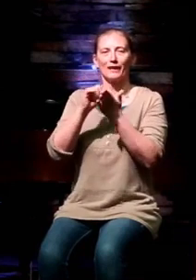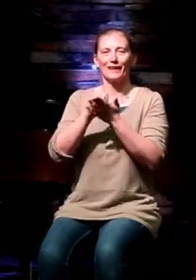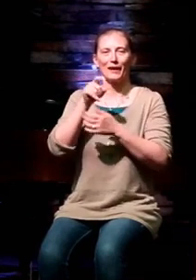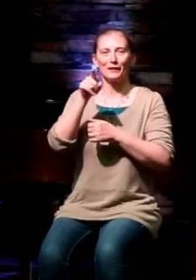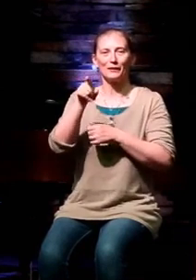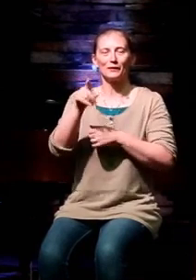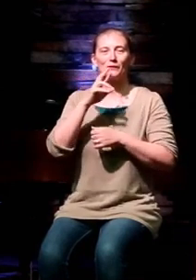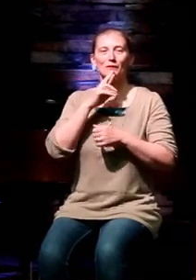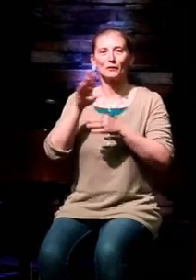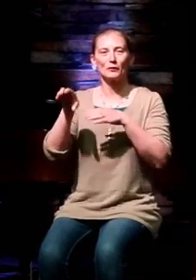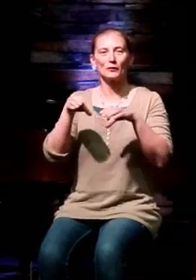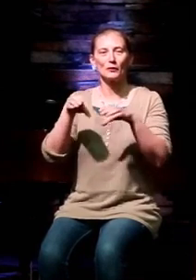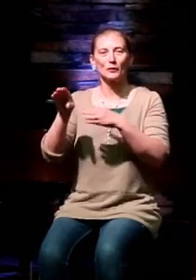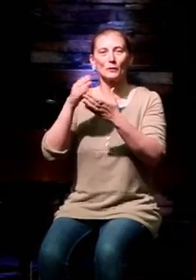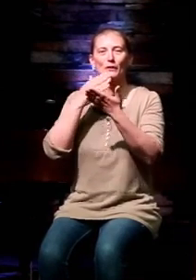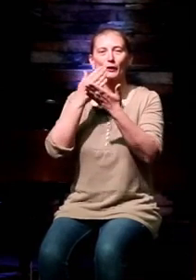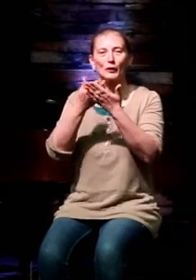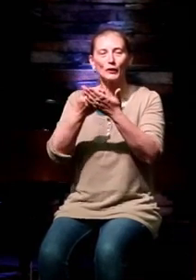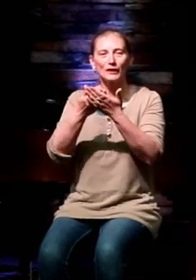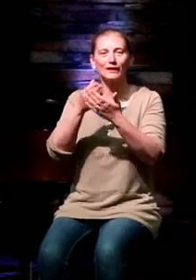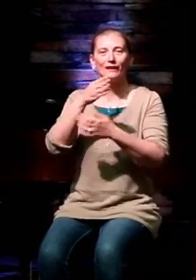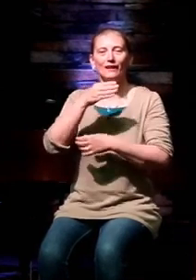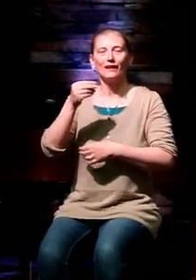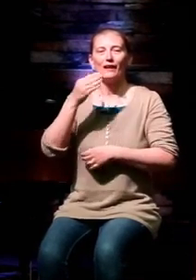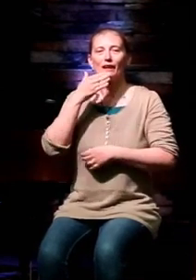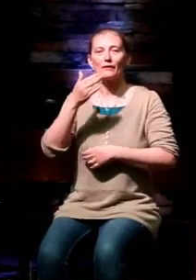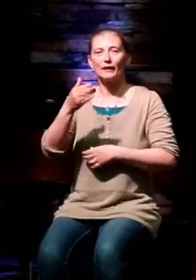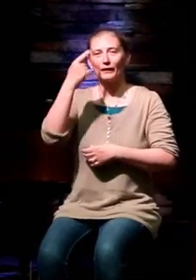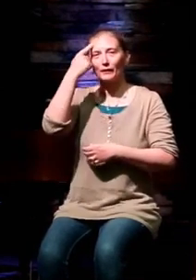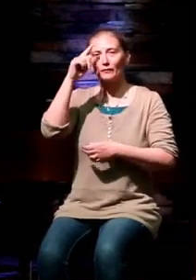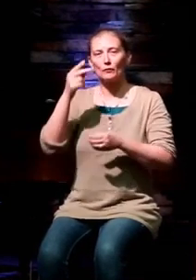joining us online. But before I get into my message today,